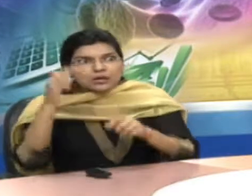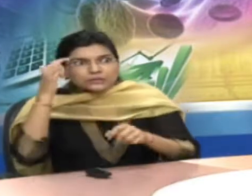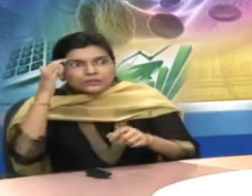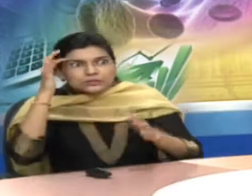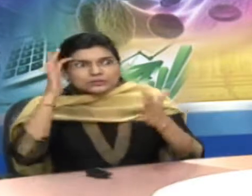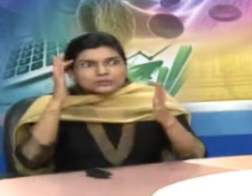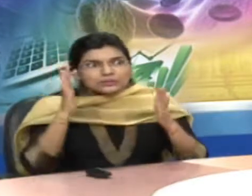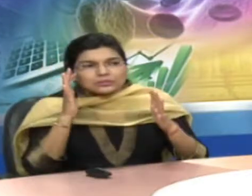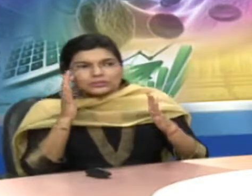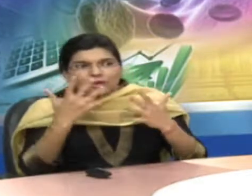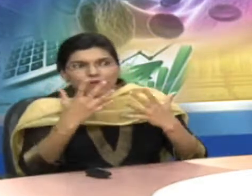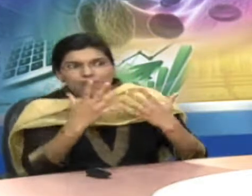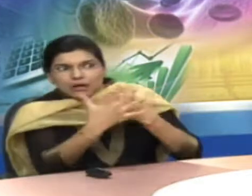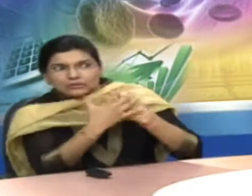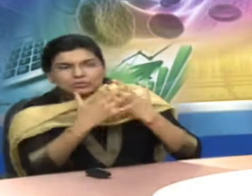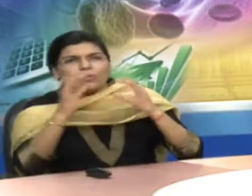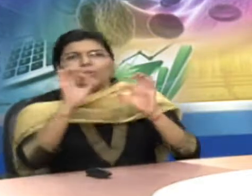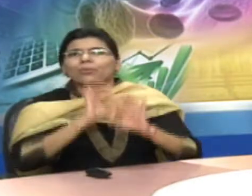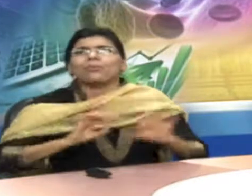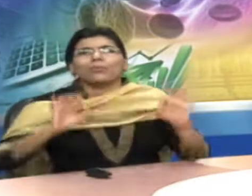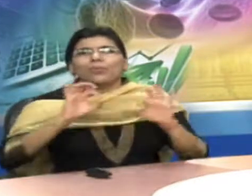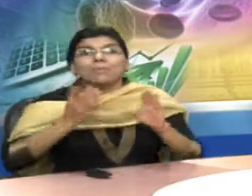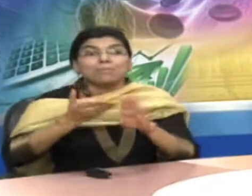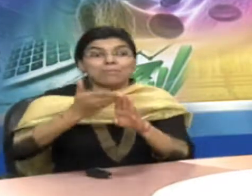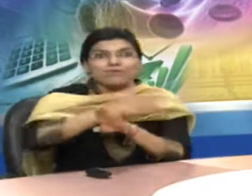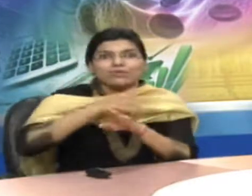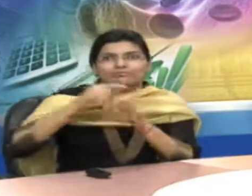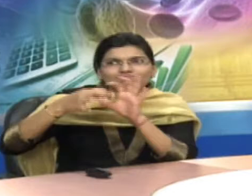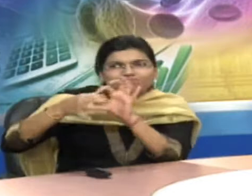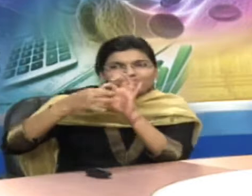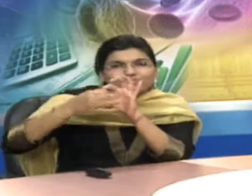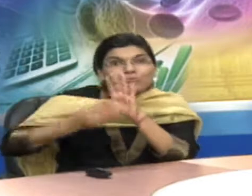So it is important to be fearless and